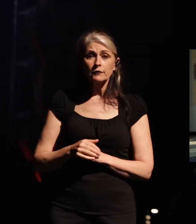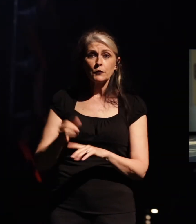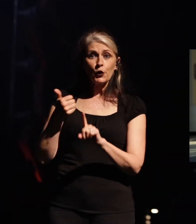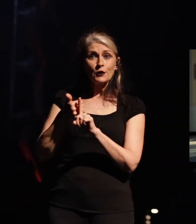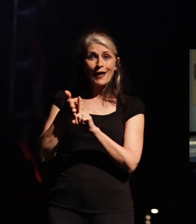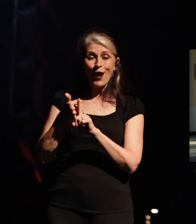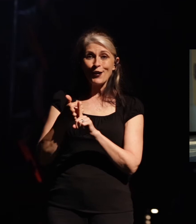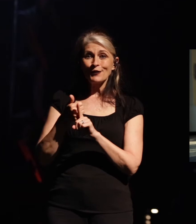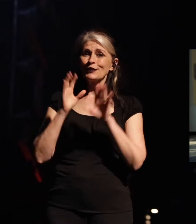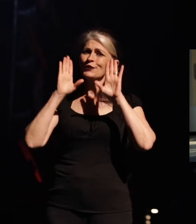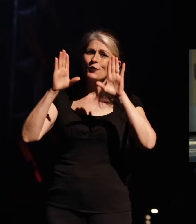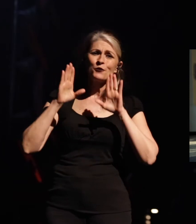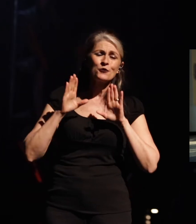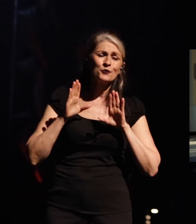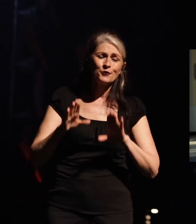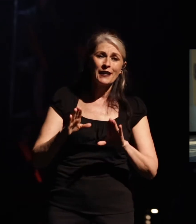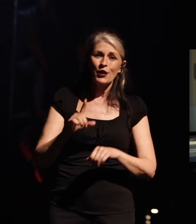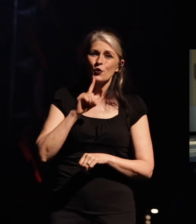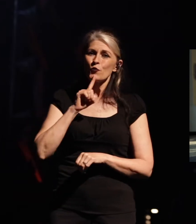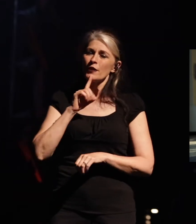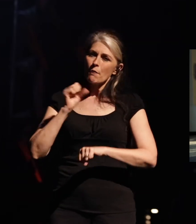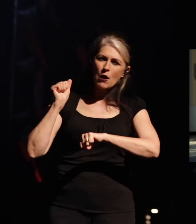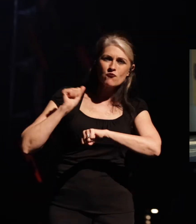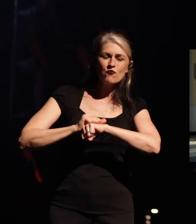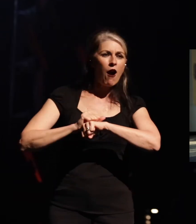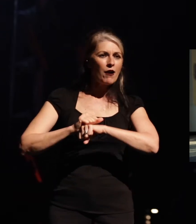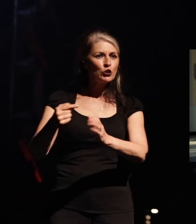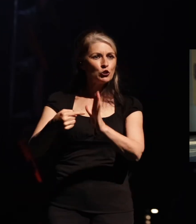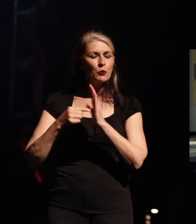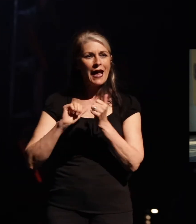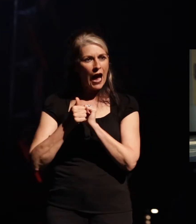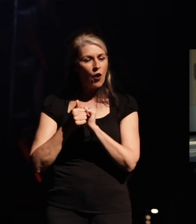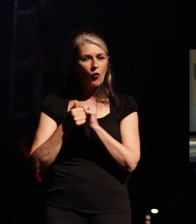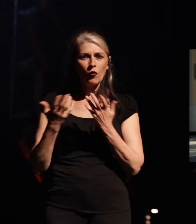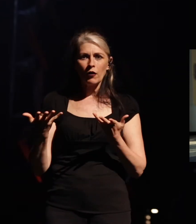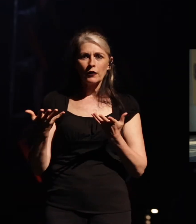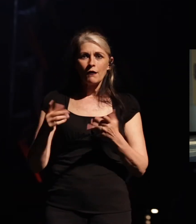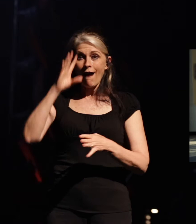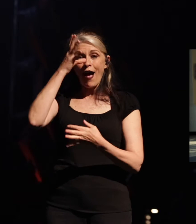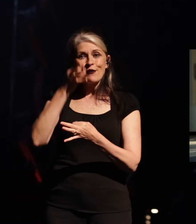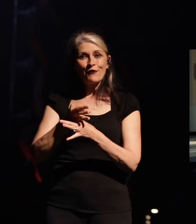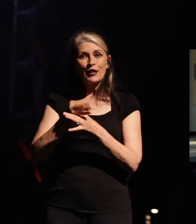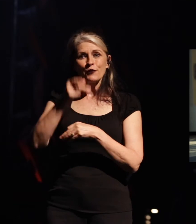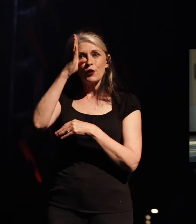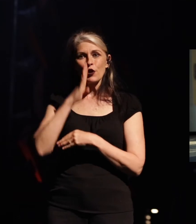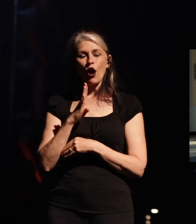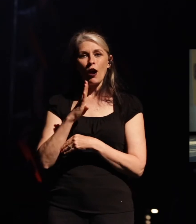She was just so great, and she really is my rock in showing me how to be a faithful, God-fearing